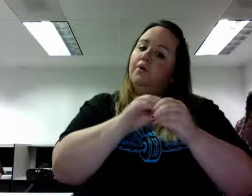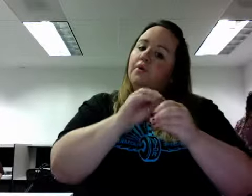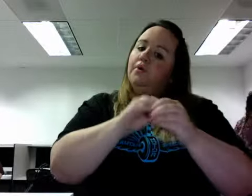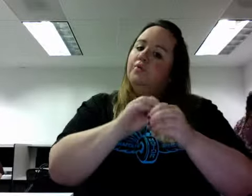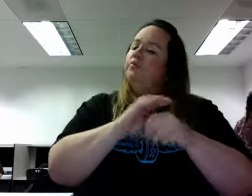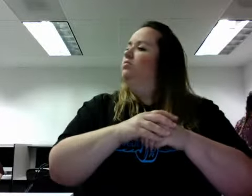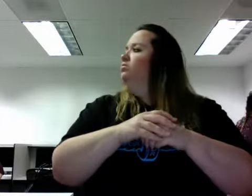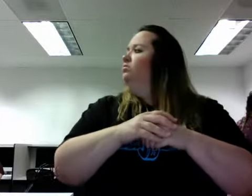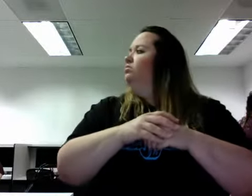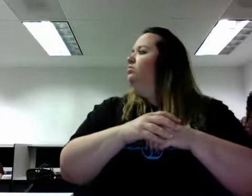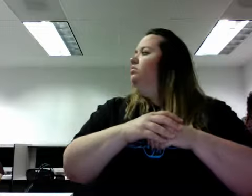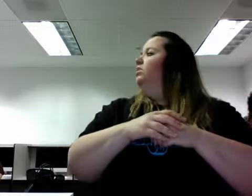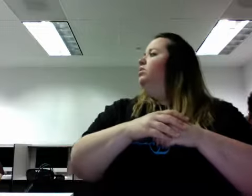Good?